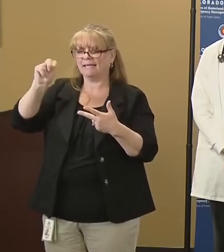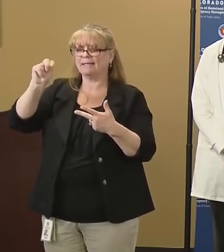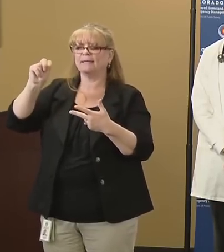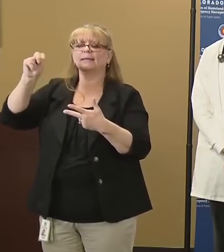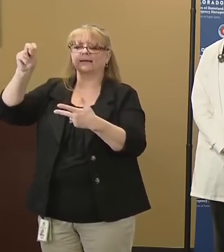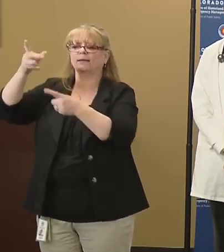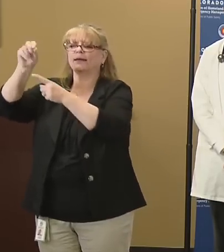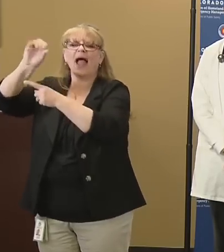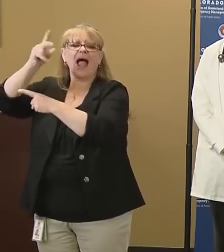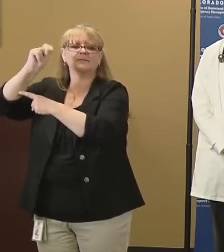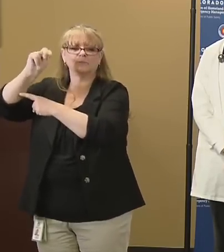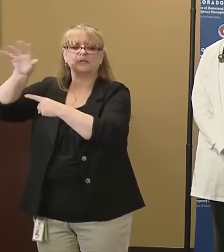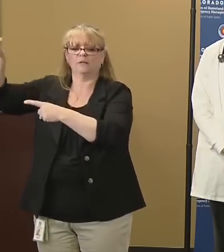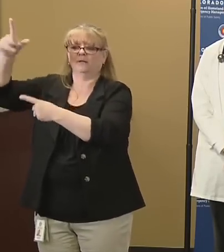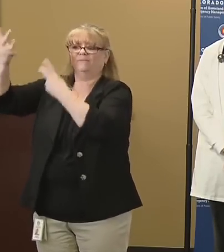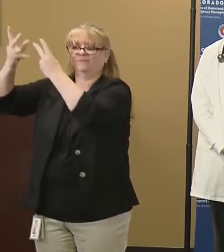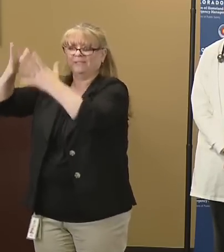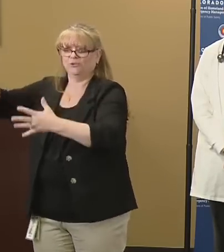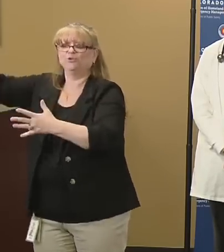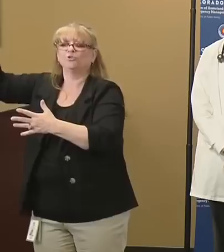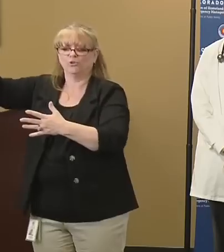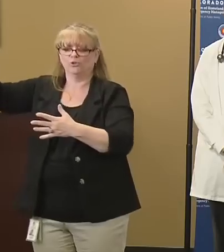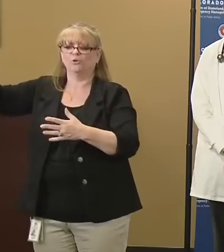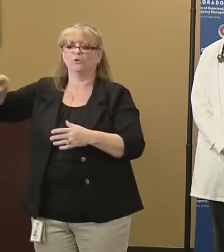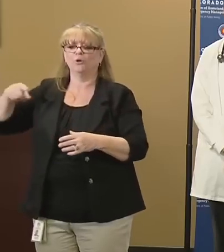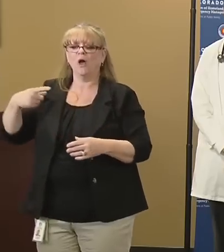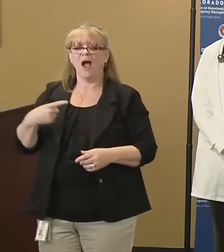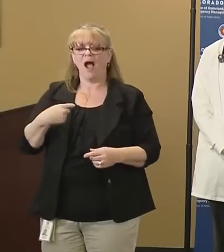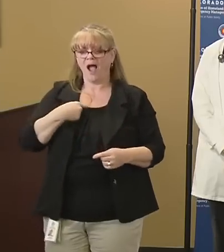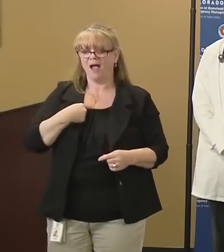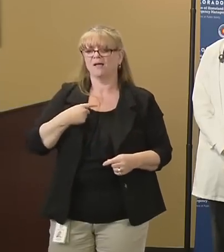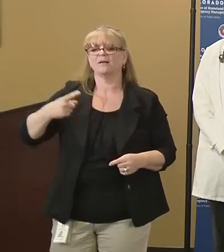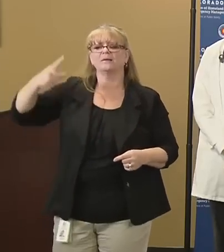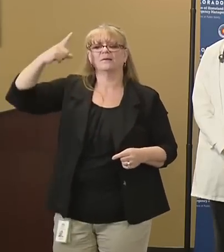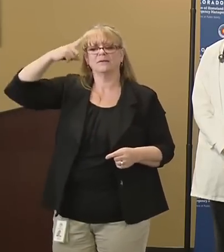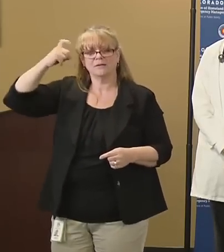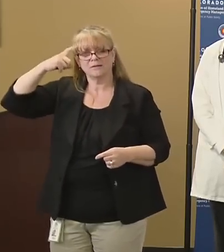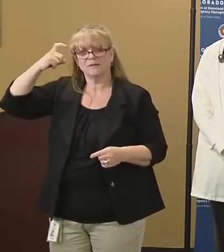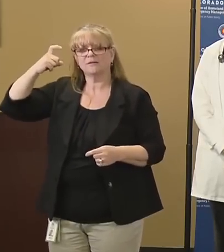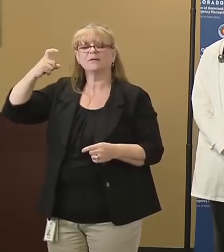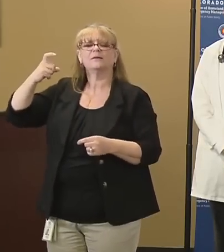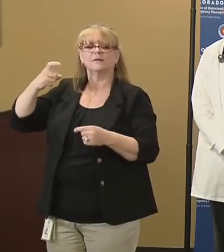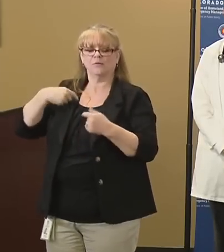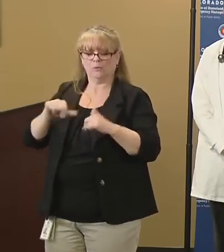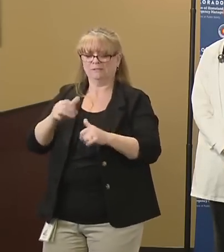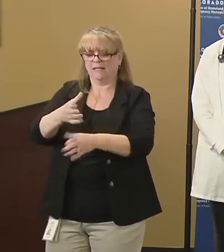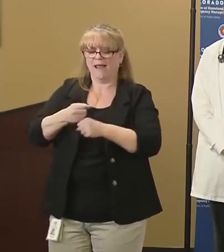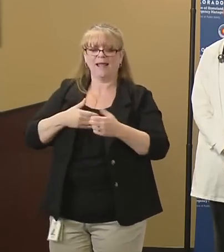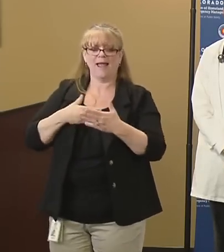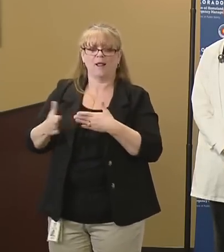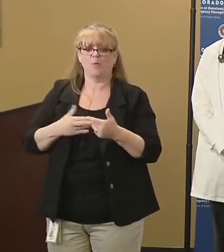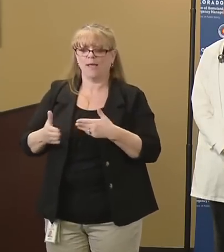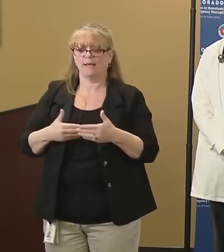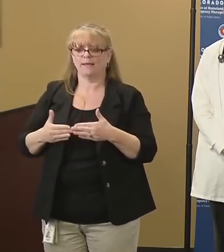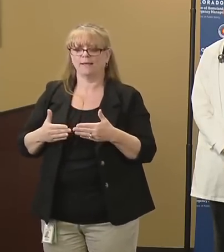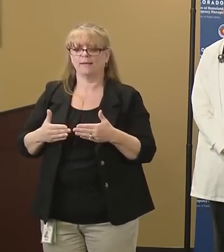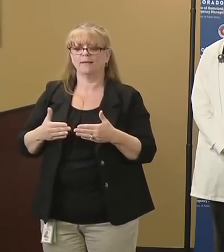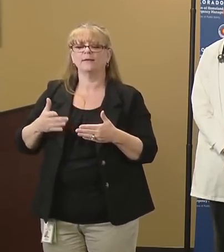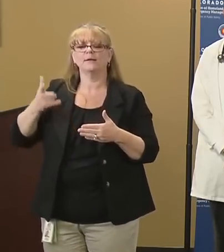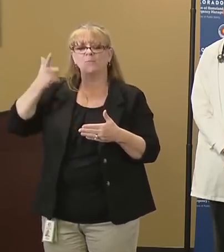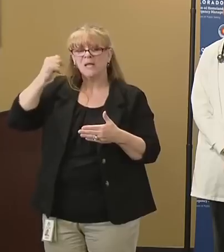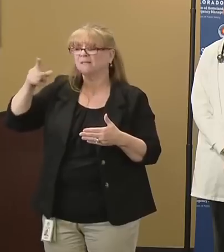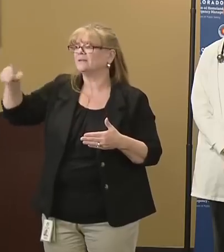Denver would likely have it anyway, and it would be spreading anyway, but it is a little bit accelerated because of the visitation to those high country areas.